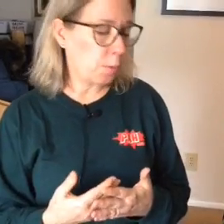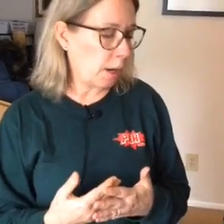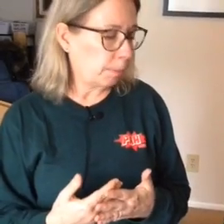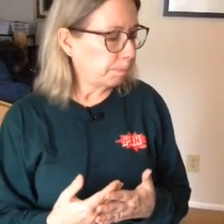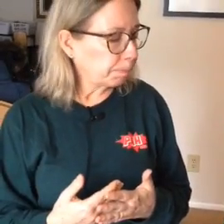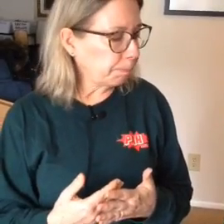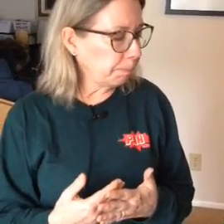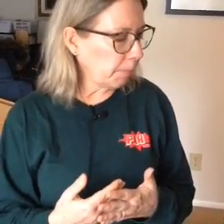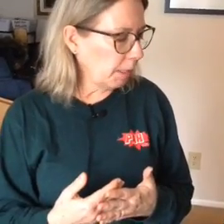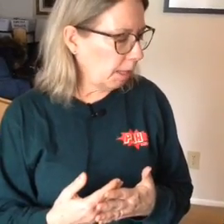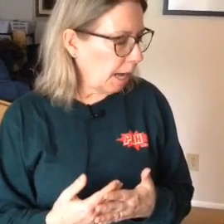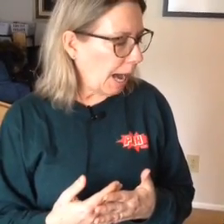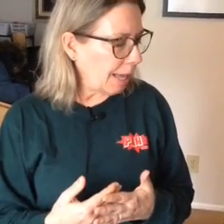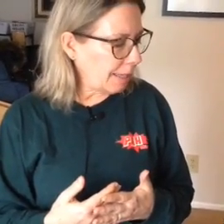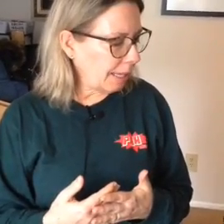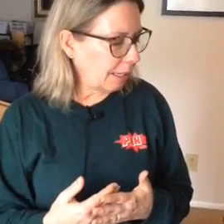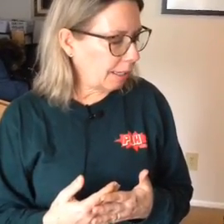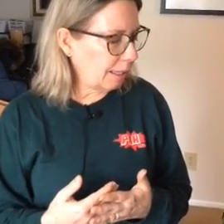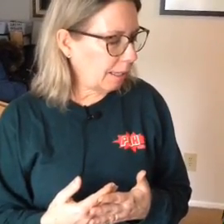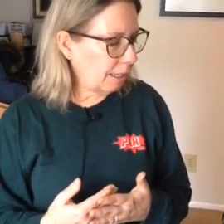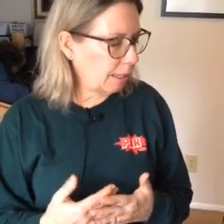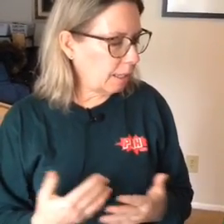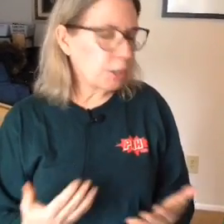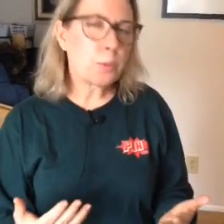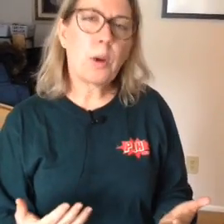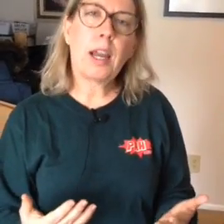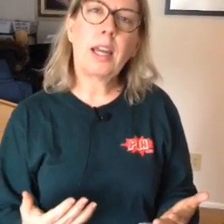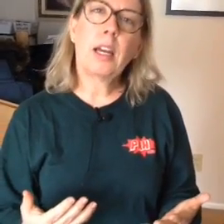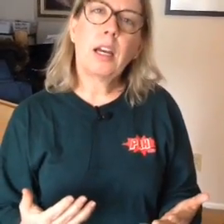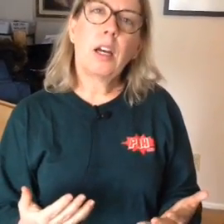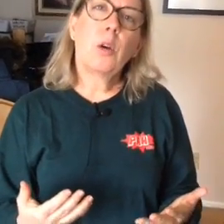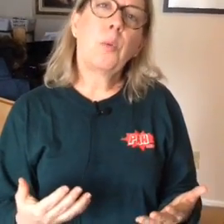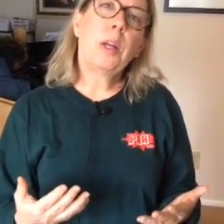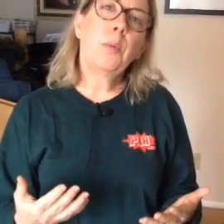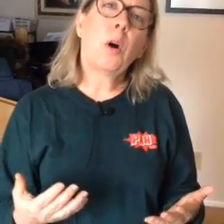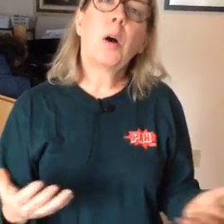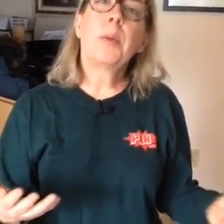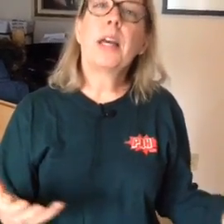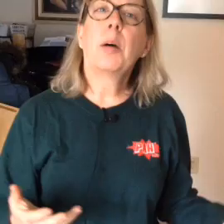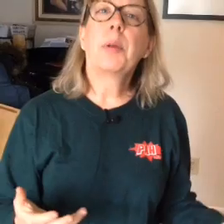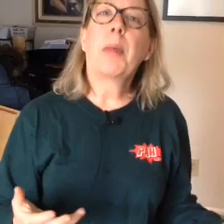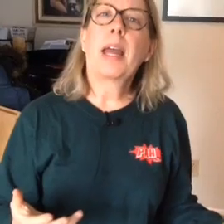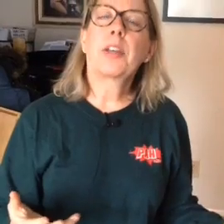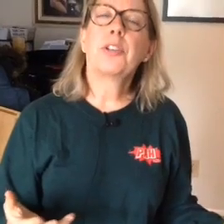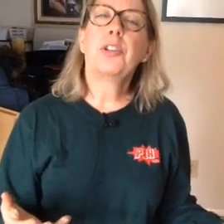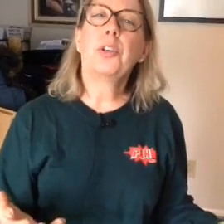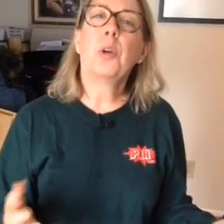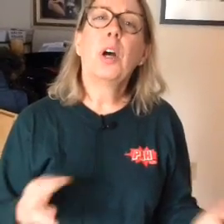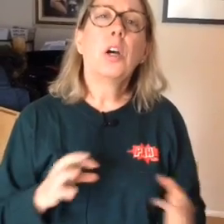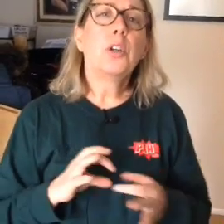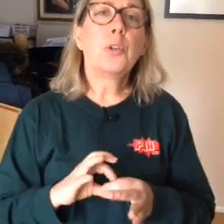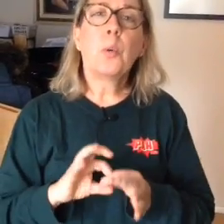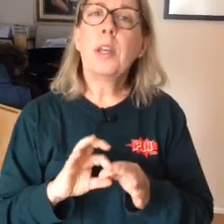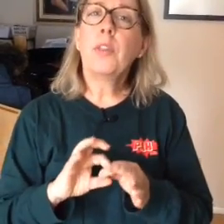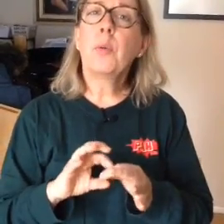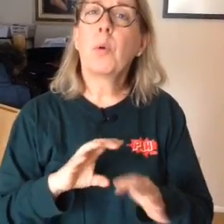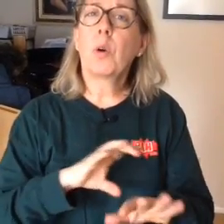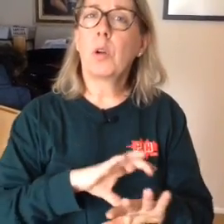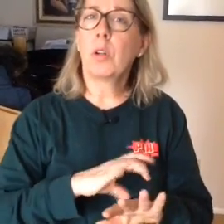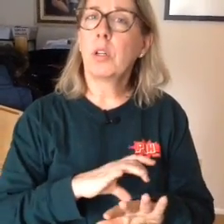well. I think in this way, we will all be helping Max to join the world